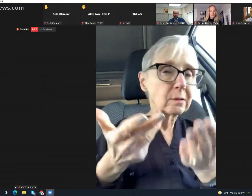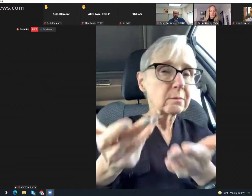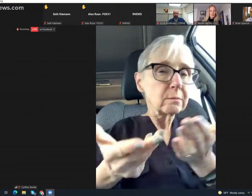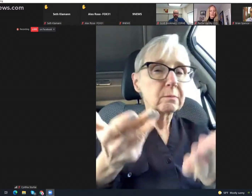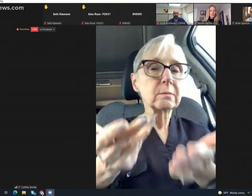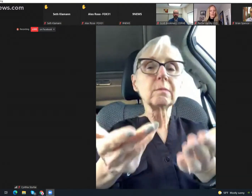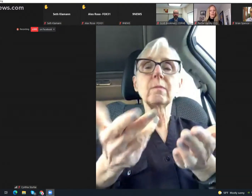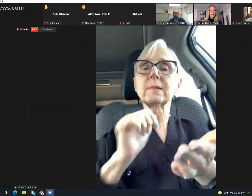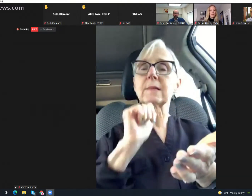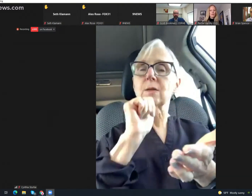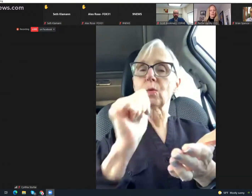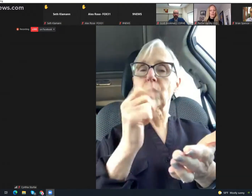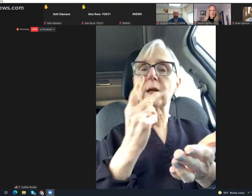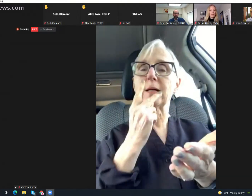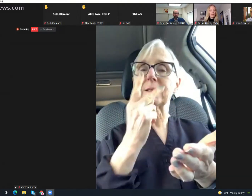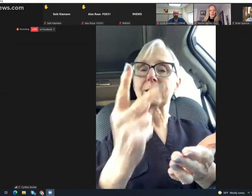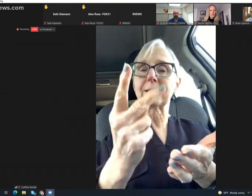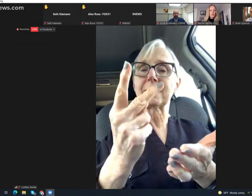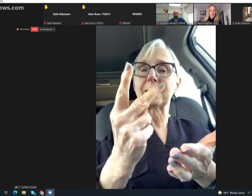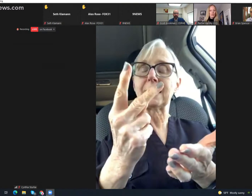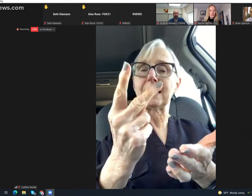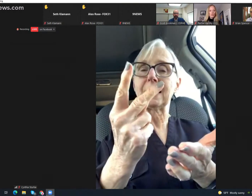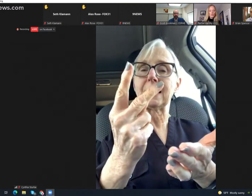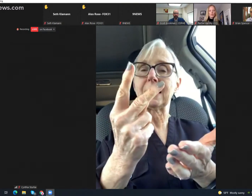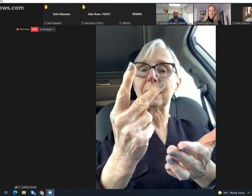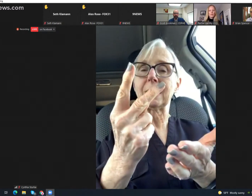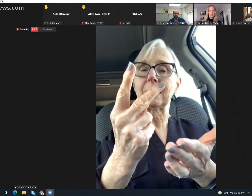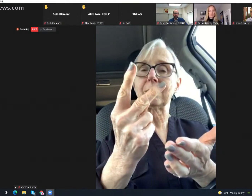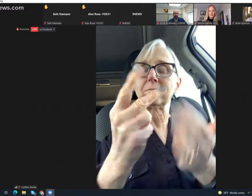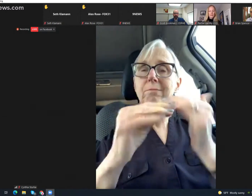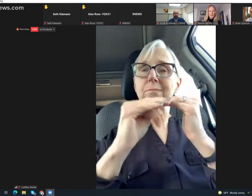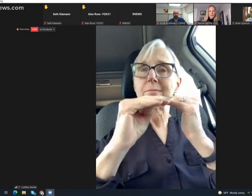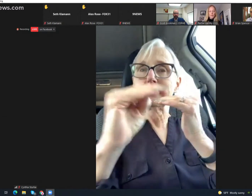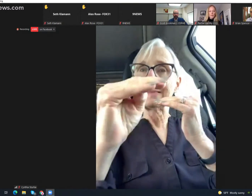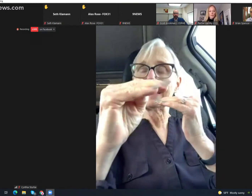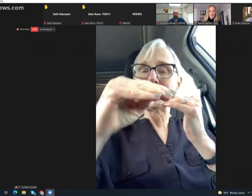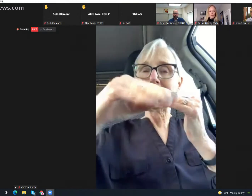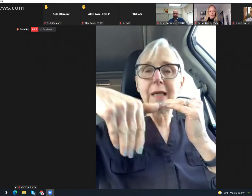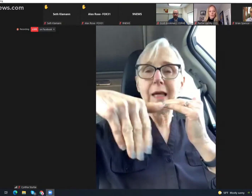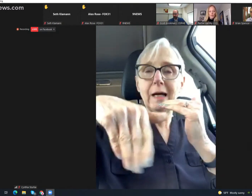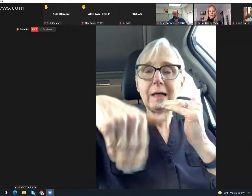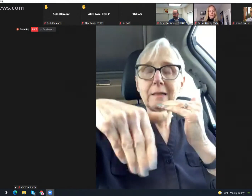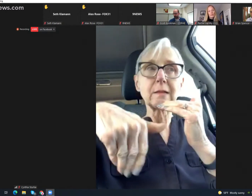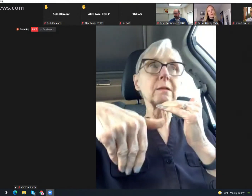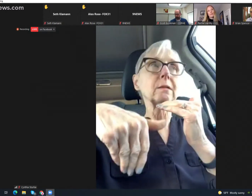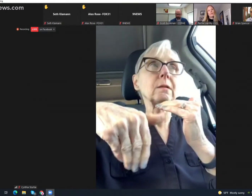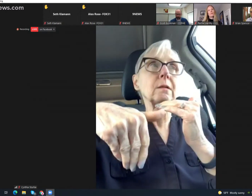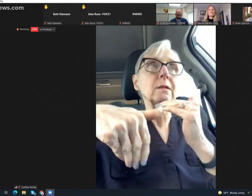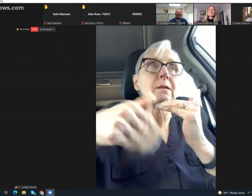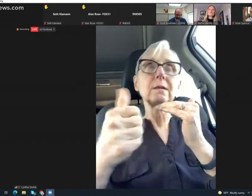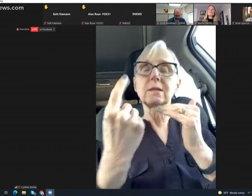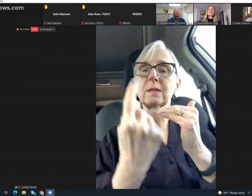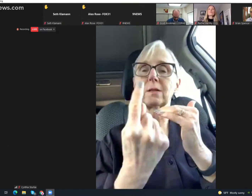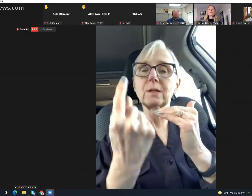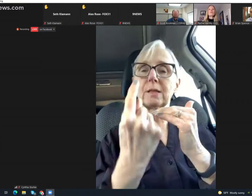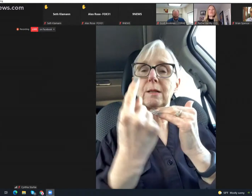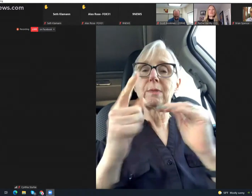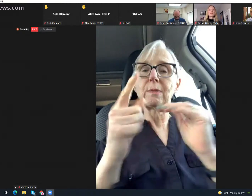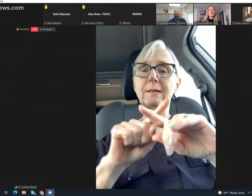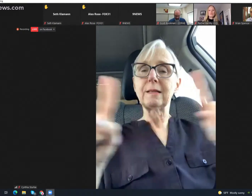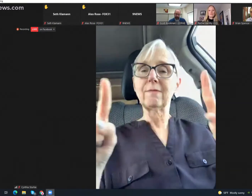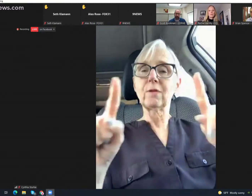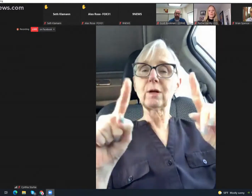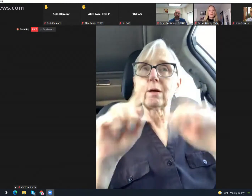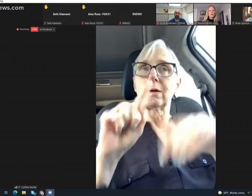not really seeing any moderating on cases yet, is there something different about this wave that makes you think